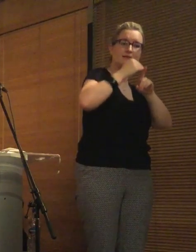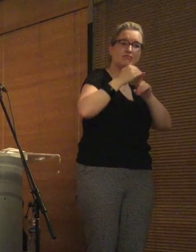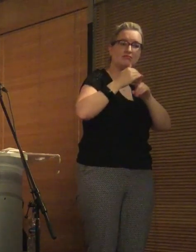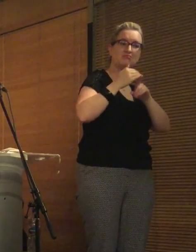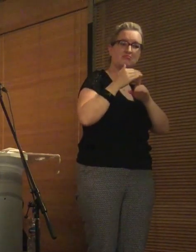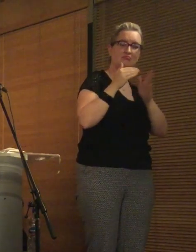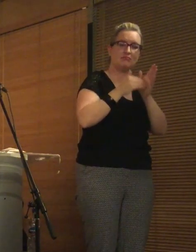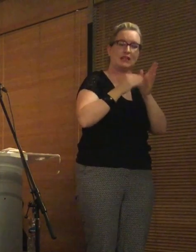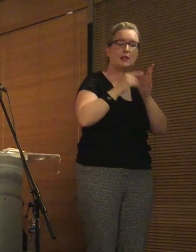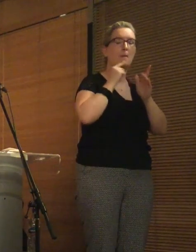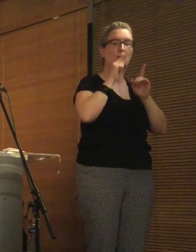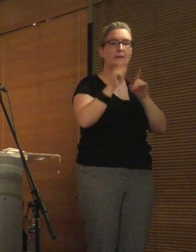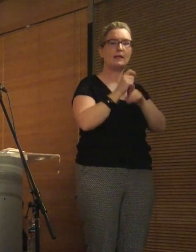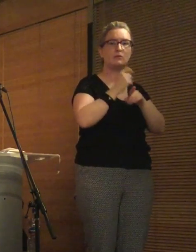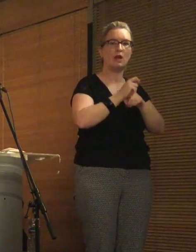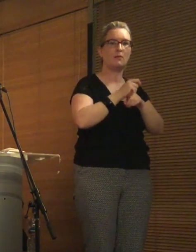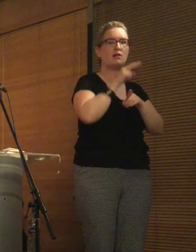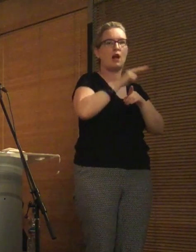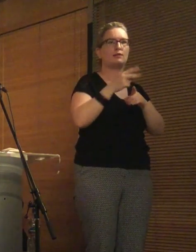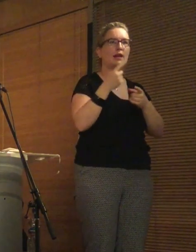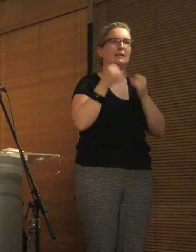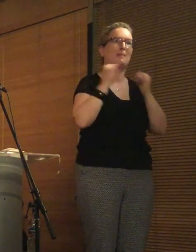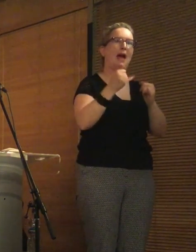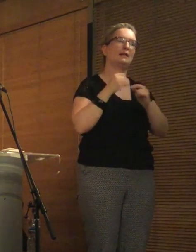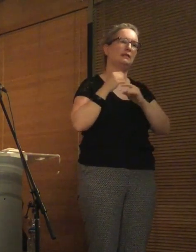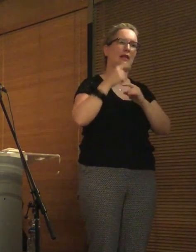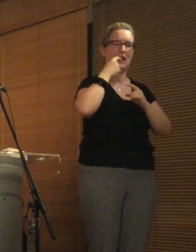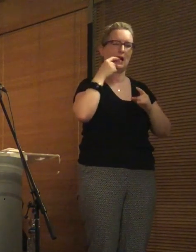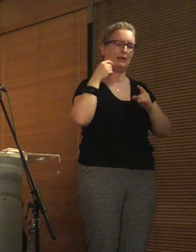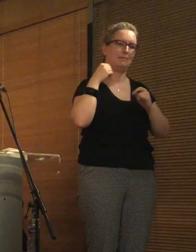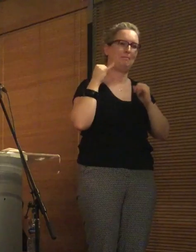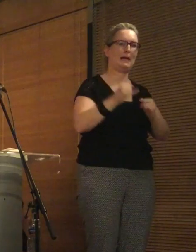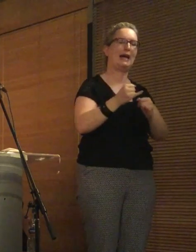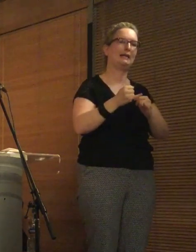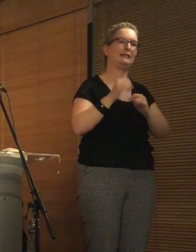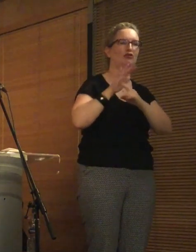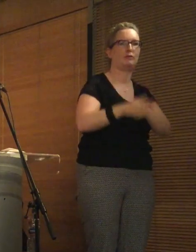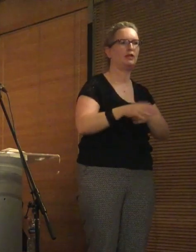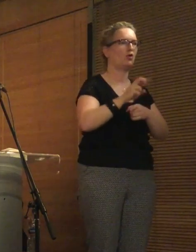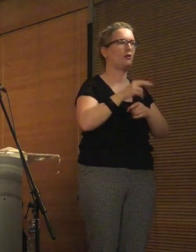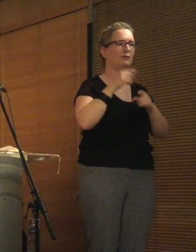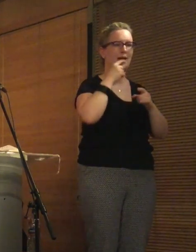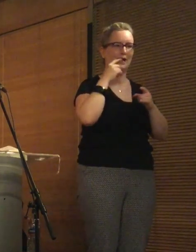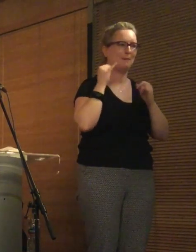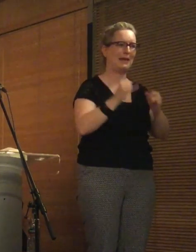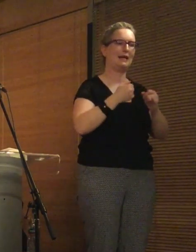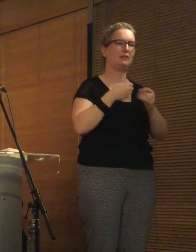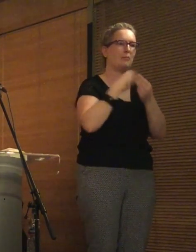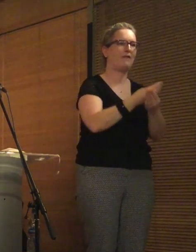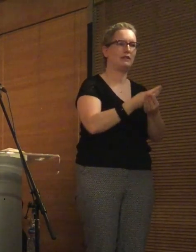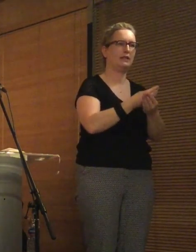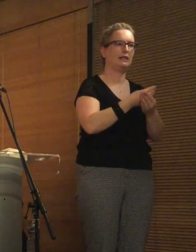isn't the extreme discrimination and extreme poverty that was so widespread over the